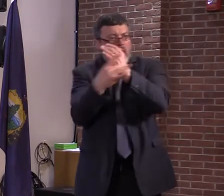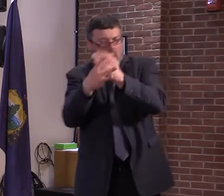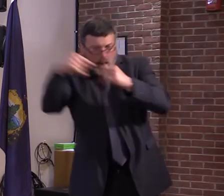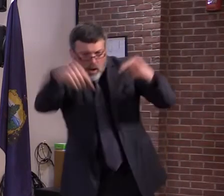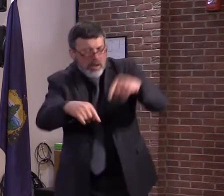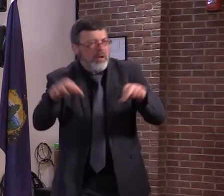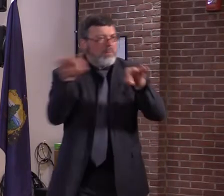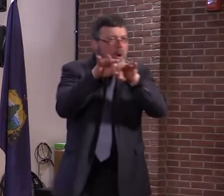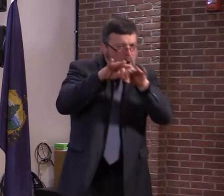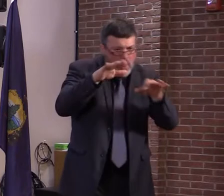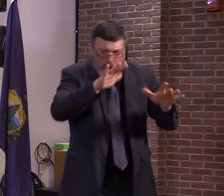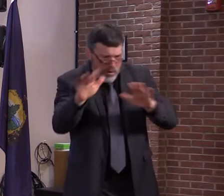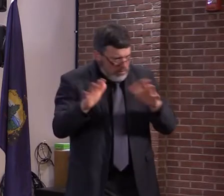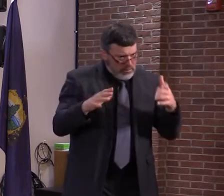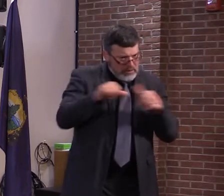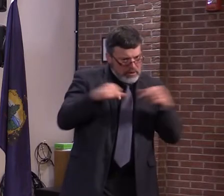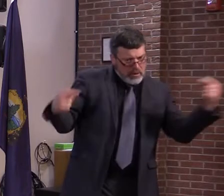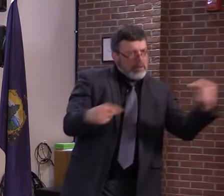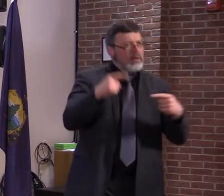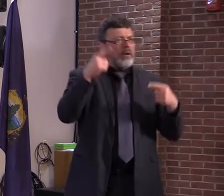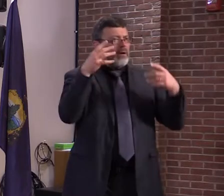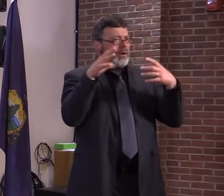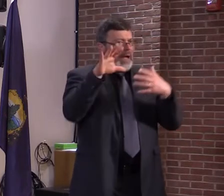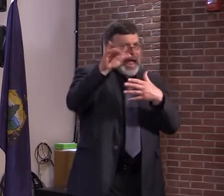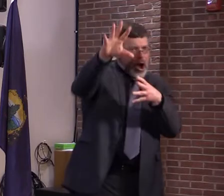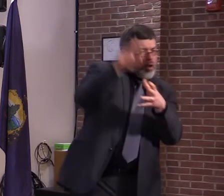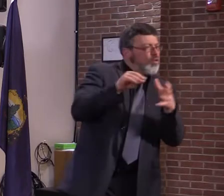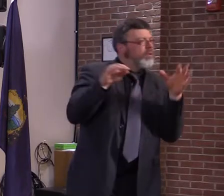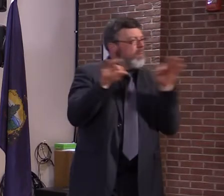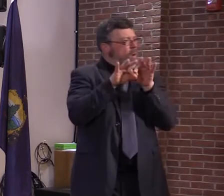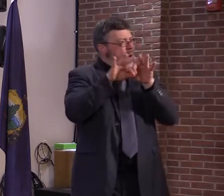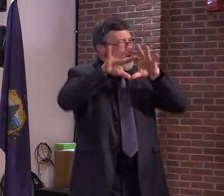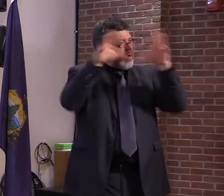right things to make sure that we don't do harm to ourselves.